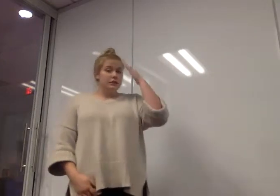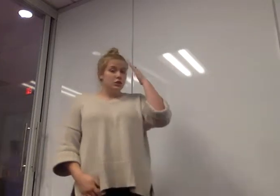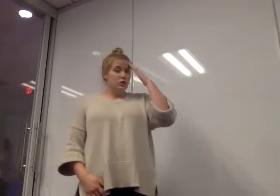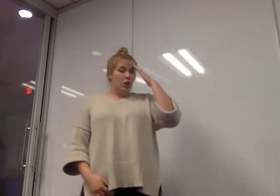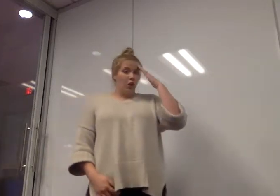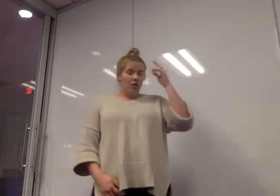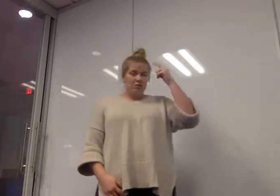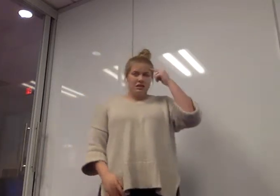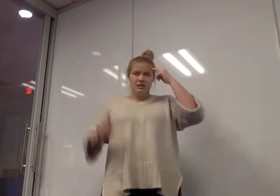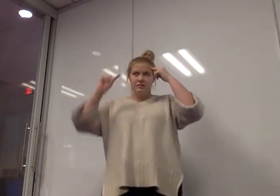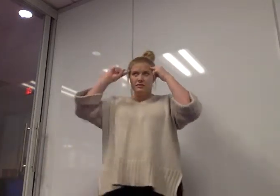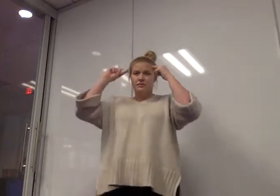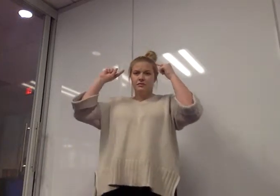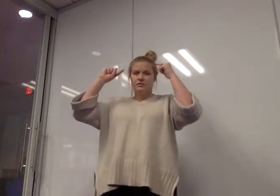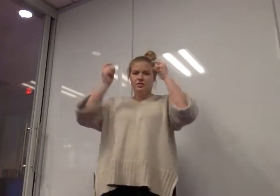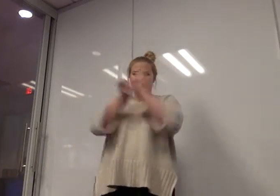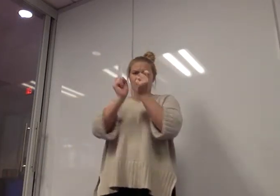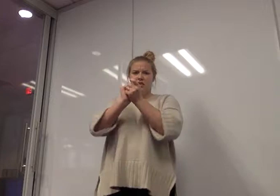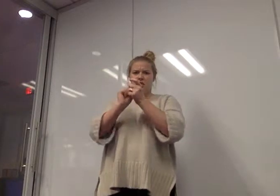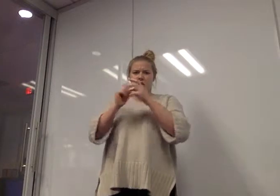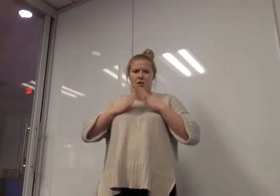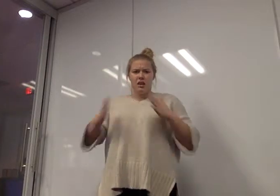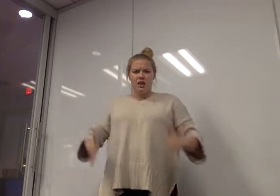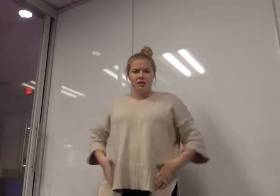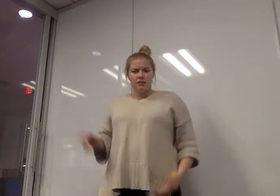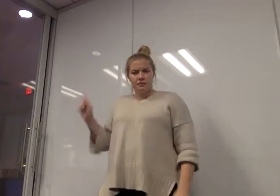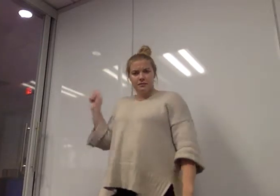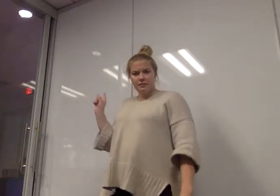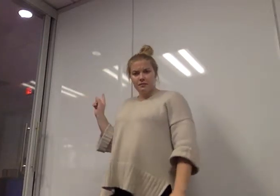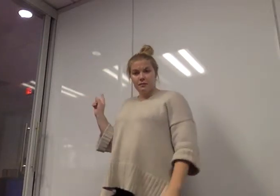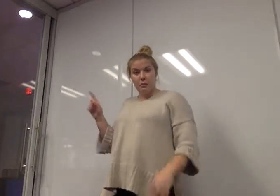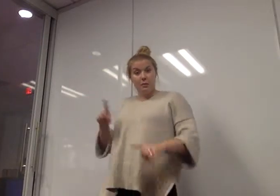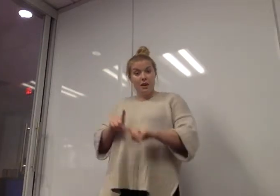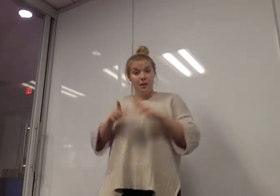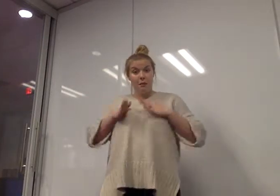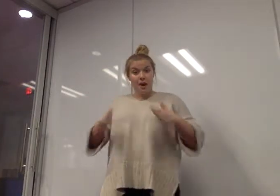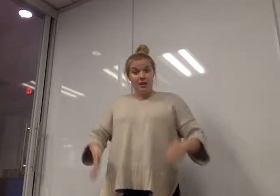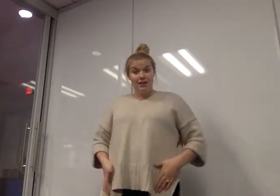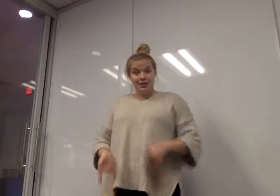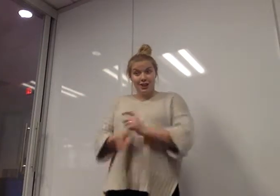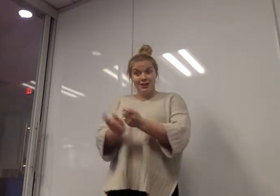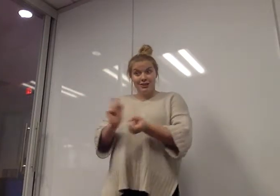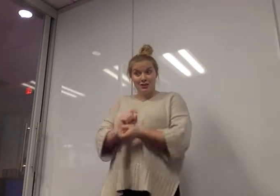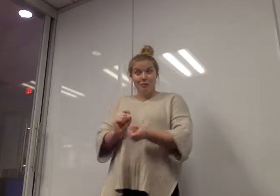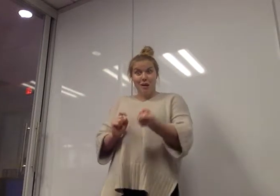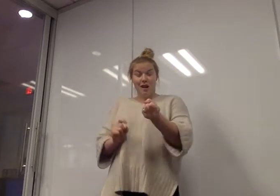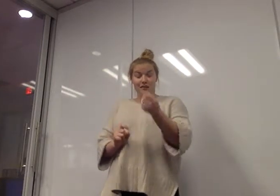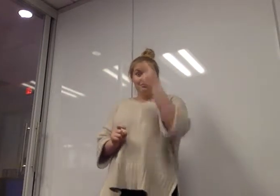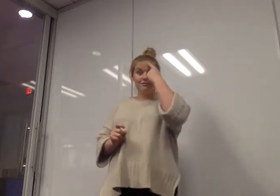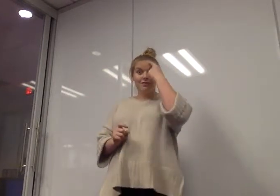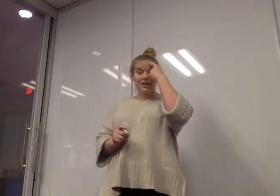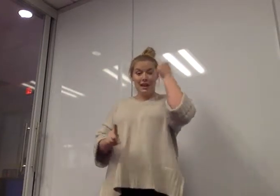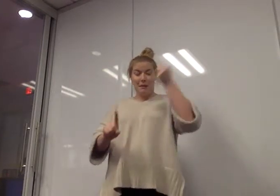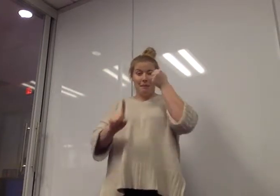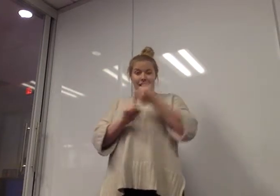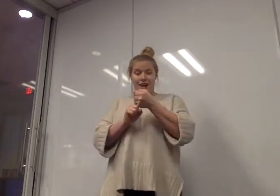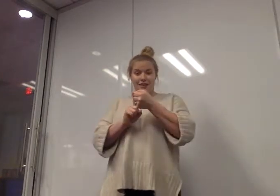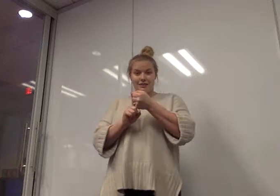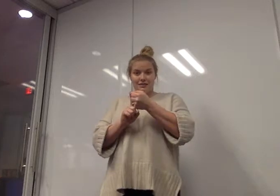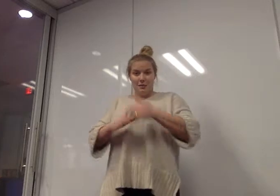change our bodies, but is it also true that our bodies change our minds? And when I say minds, in the case of the powerful, what